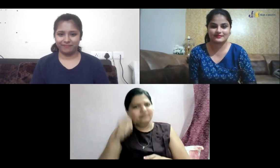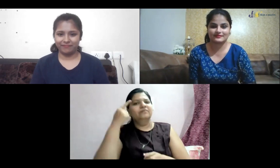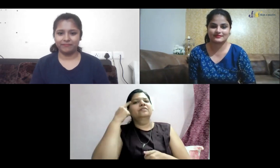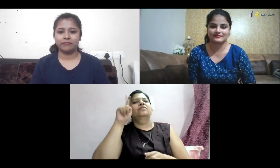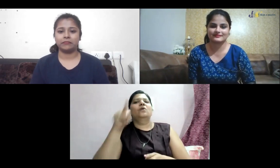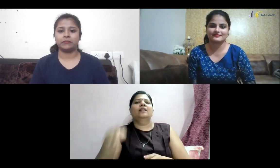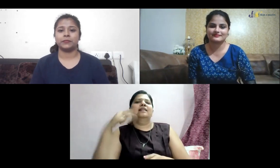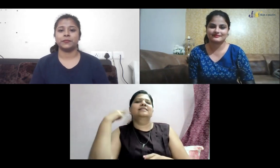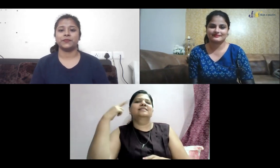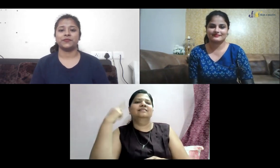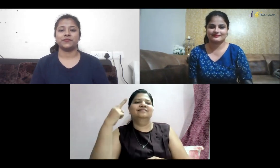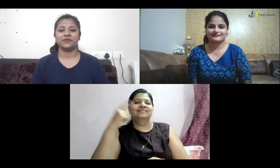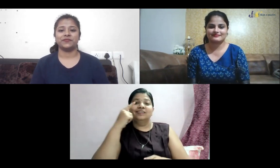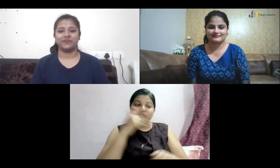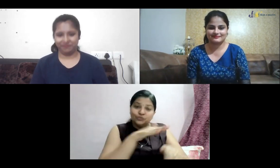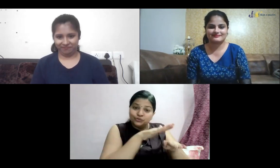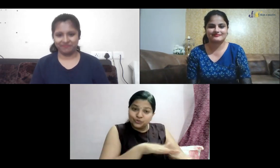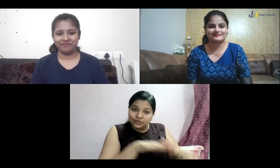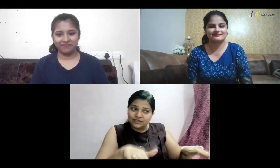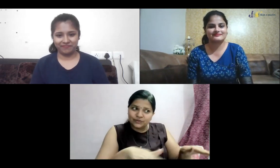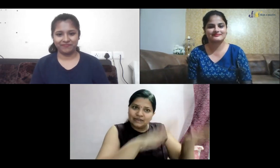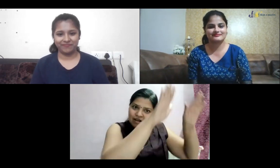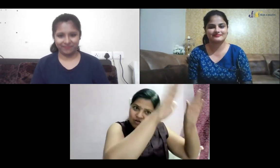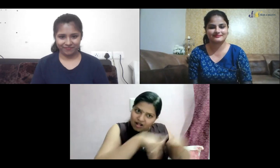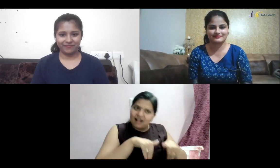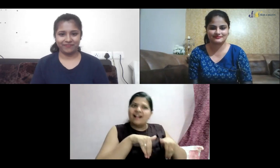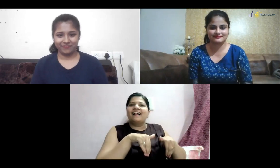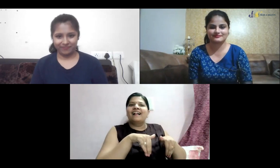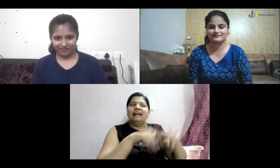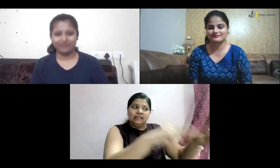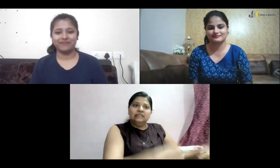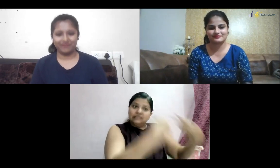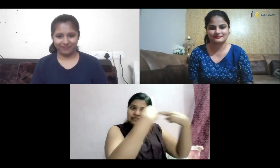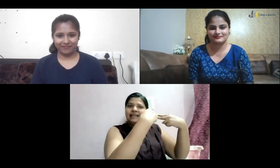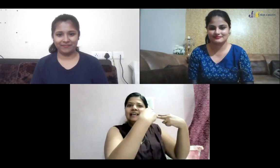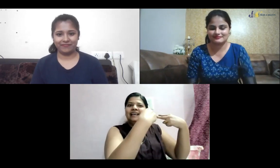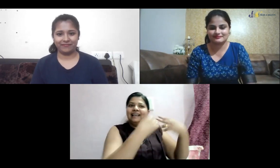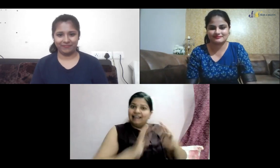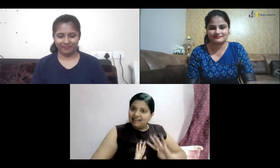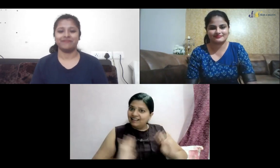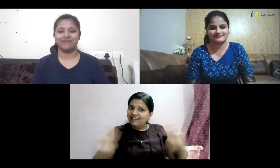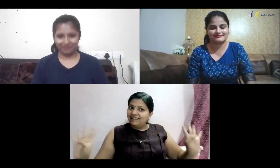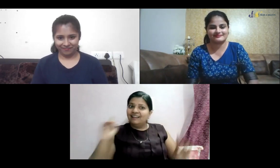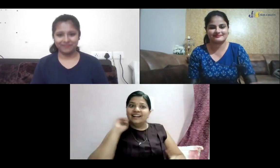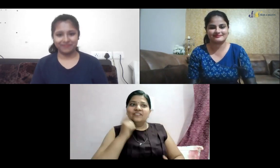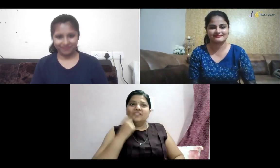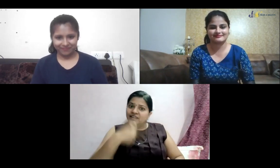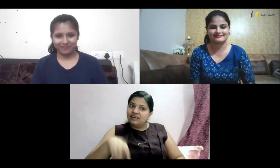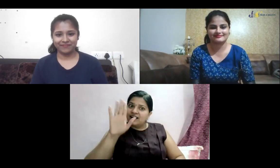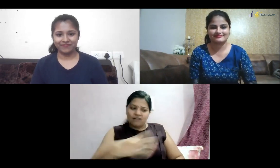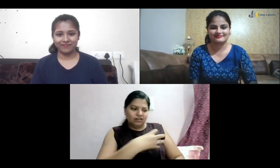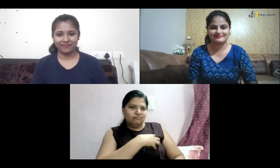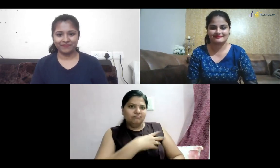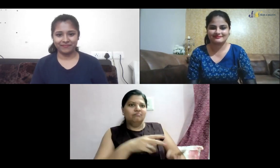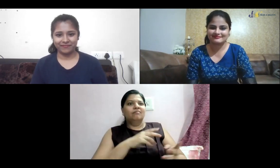things, any activity, if you want, then you have to reason for that. For the children, you have to call them. You have to warn them.